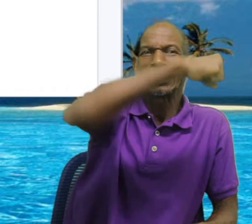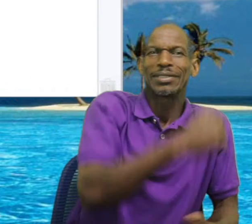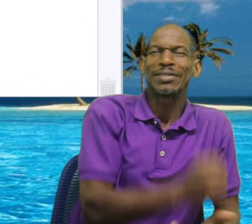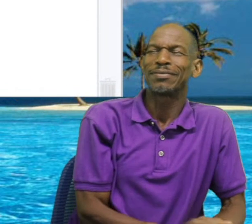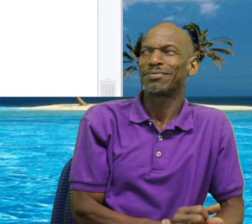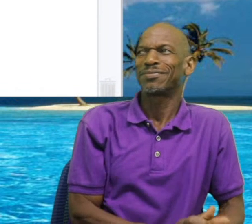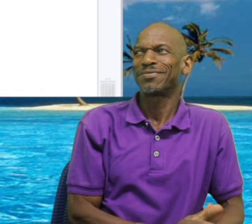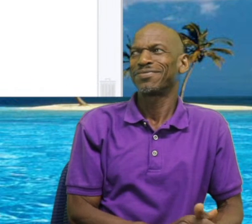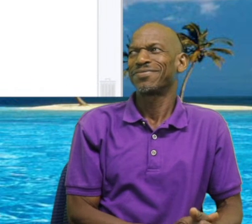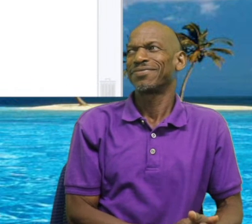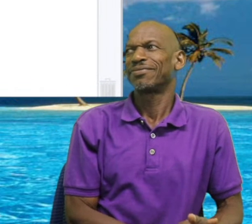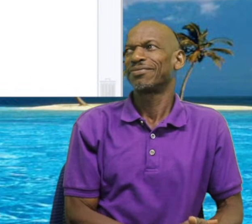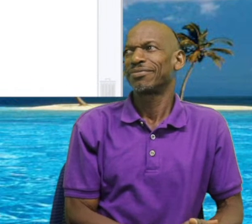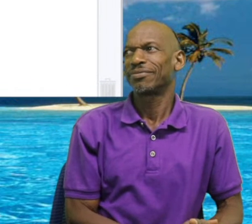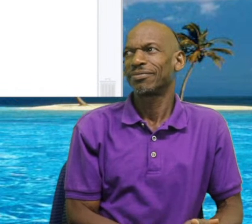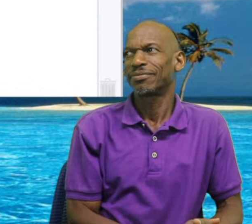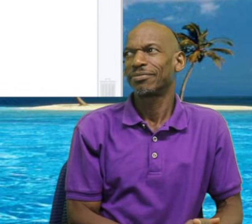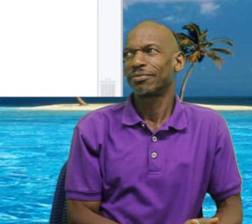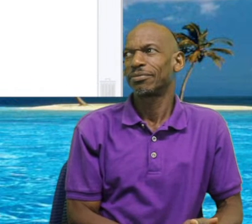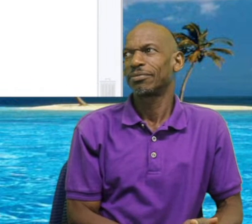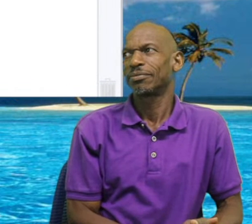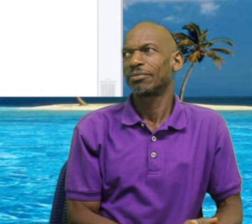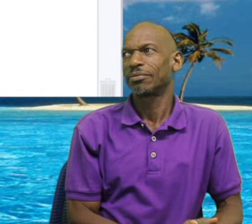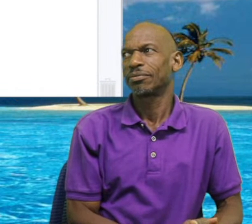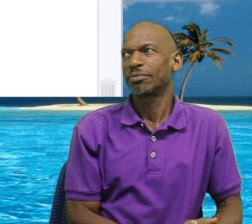the bed.